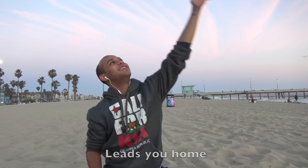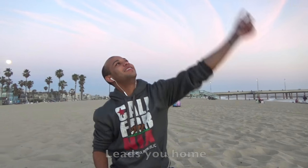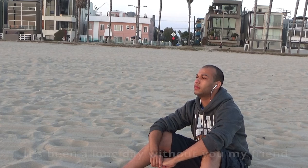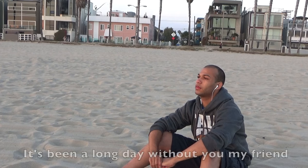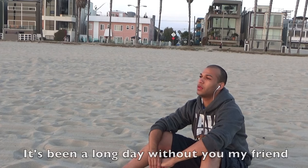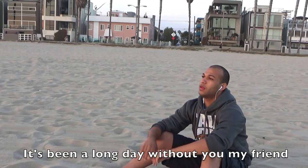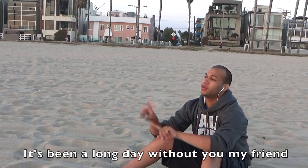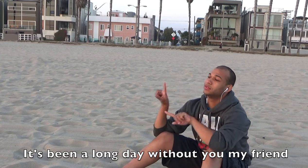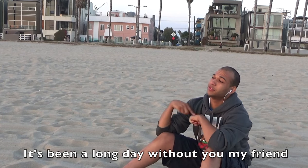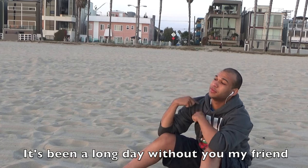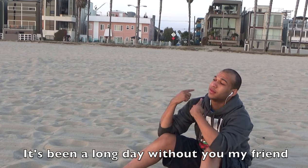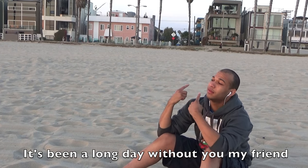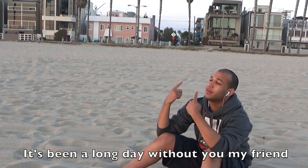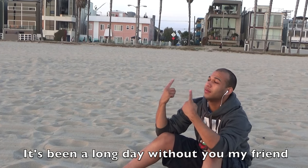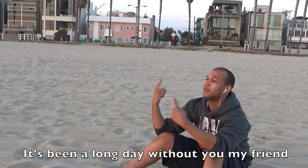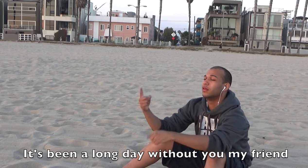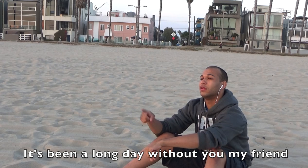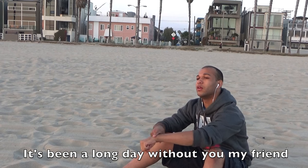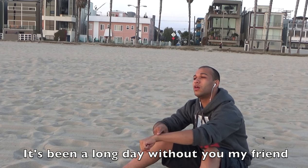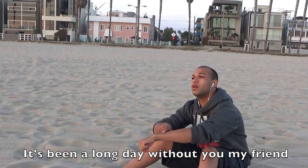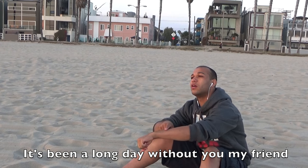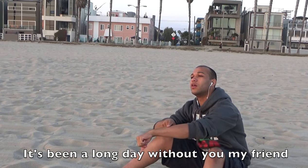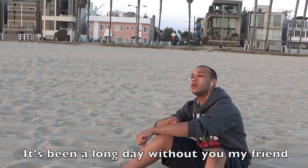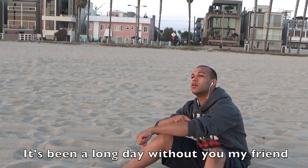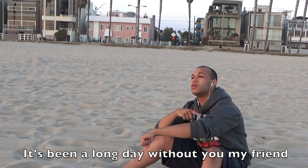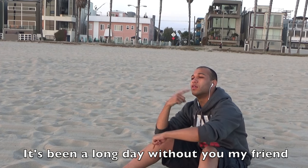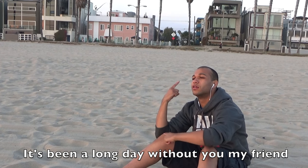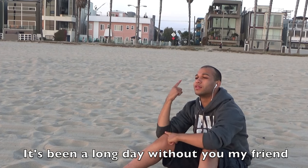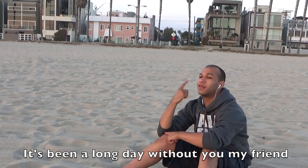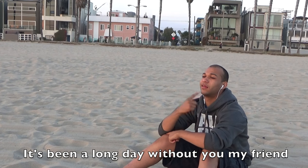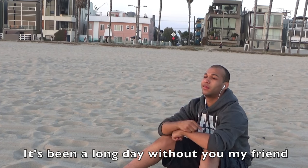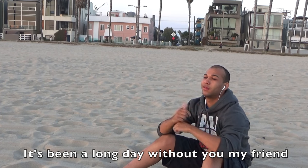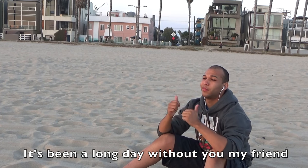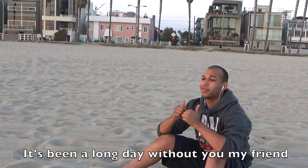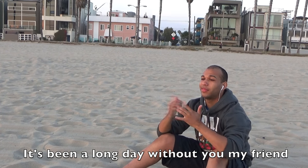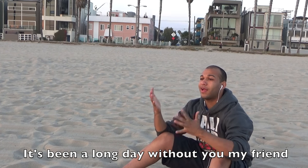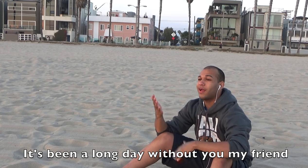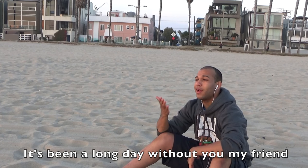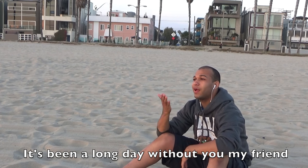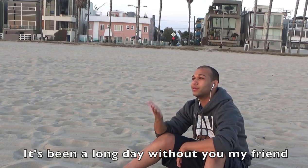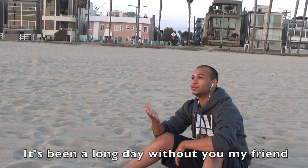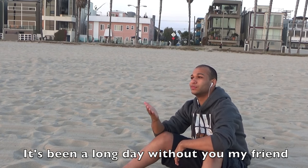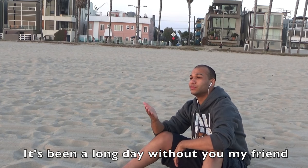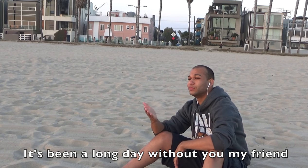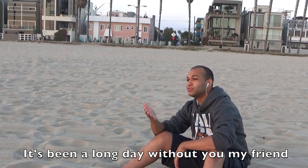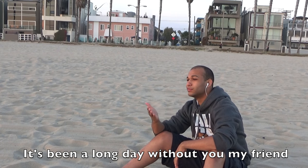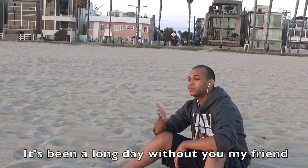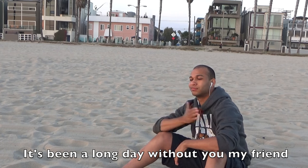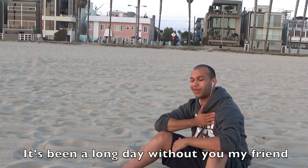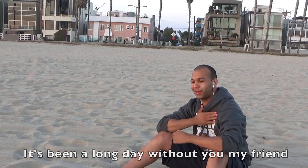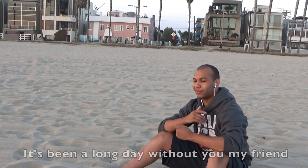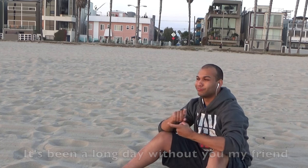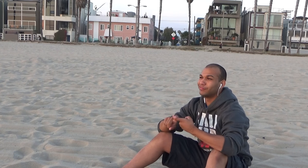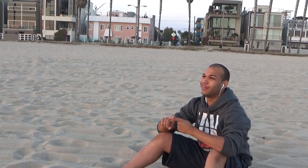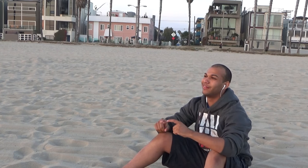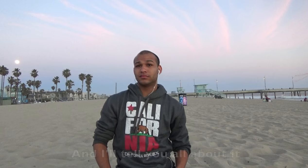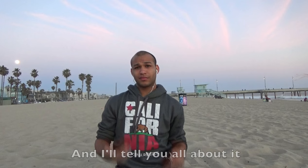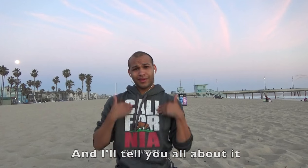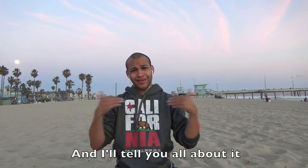It's been a long day Without you, my friend And I'll